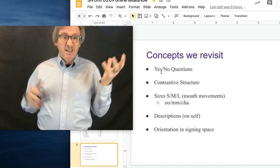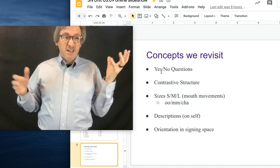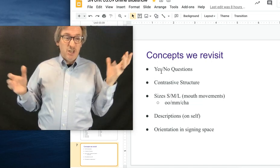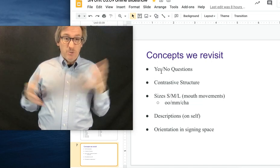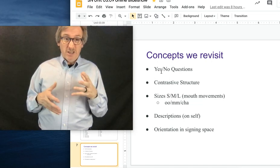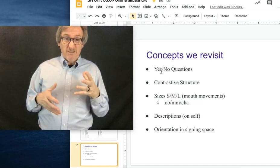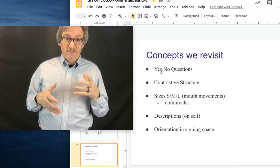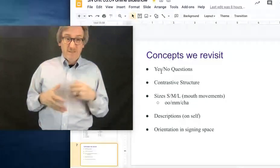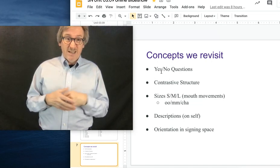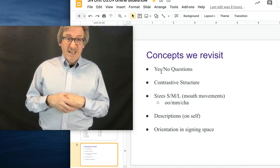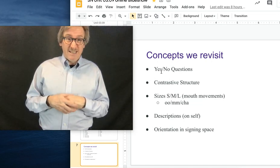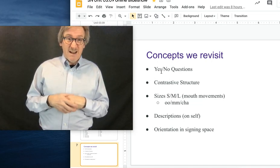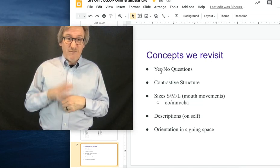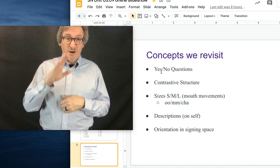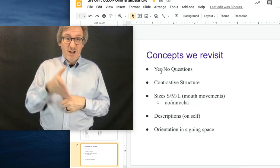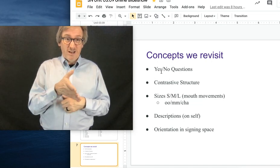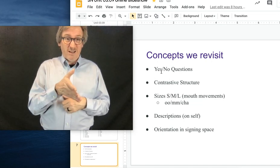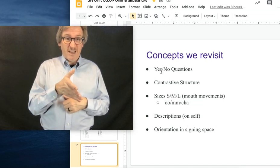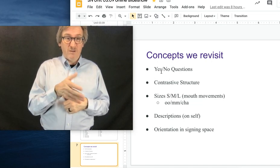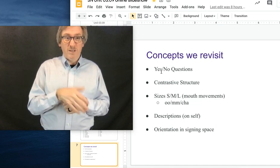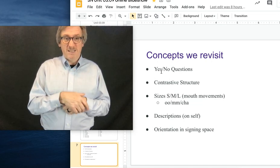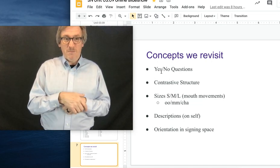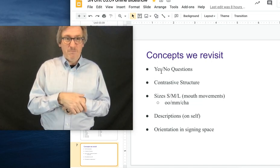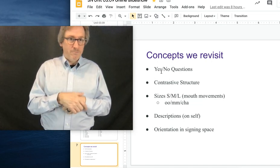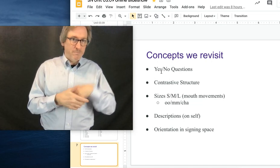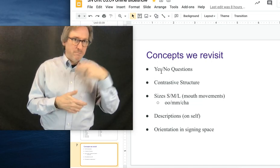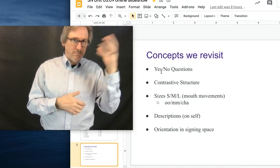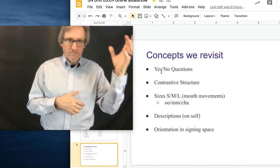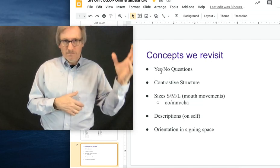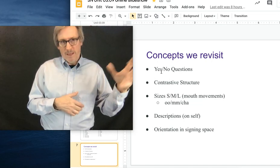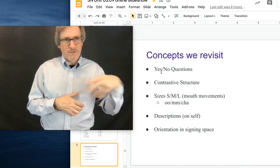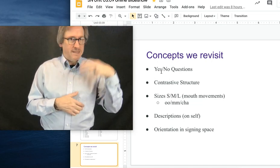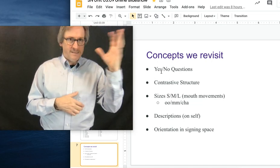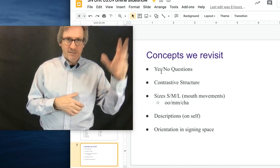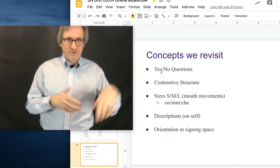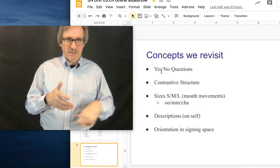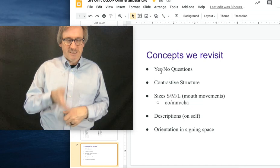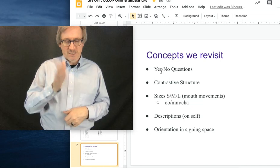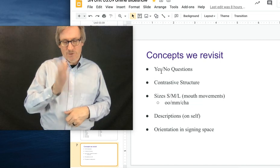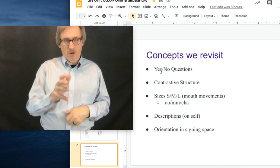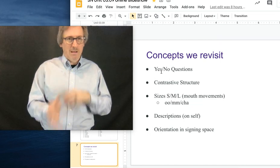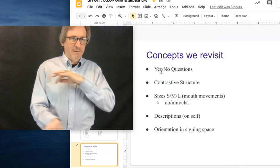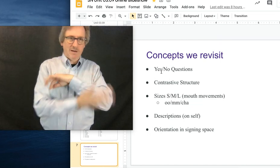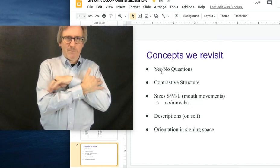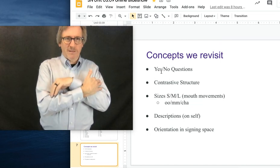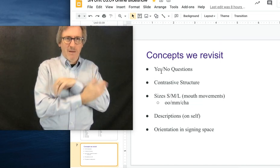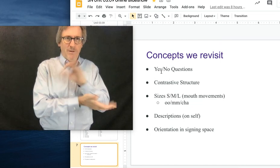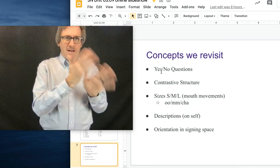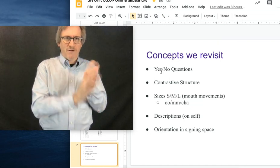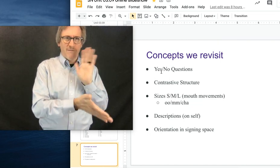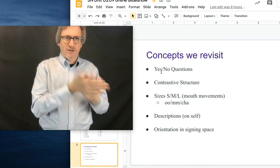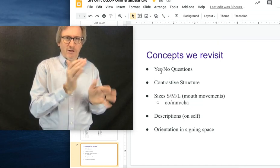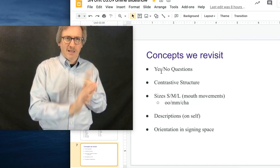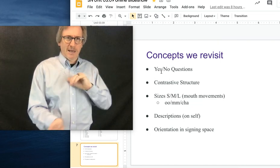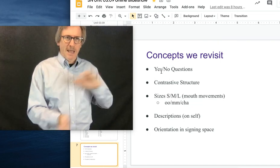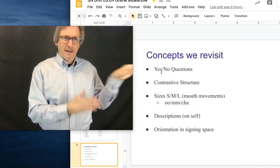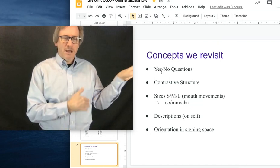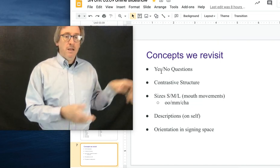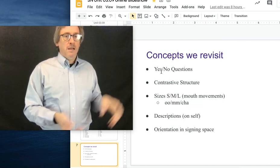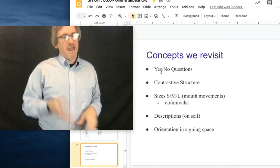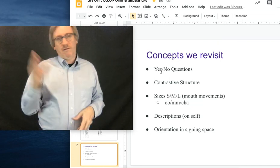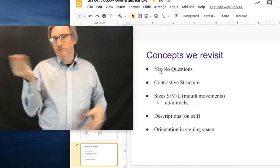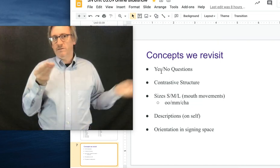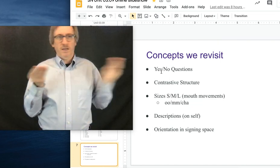everything's cumulative. It's never like with some math classes, history classes, where, oh, we're done with that. We never have to look at that